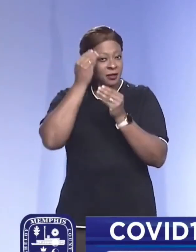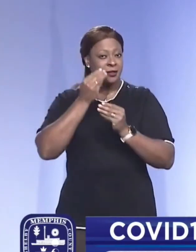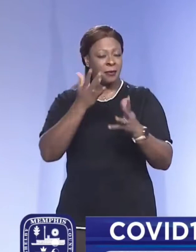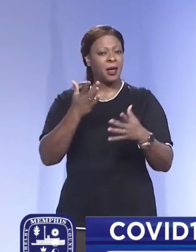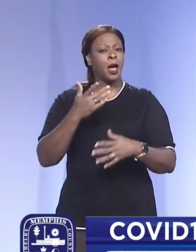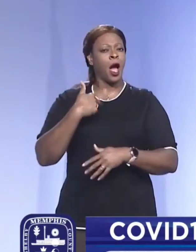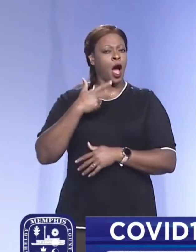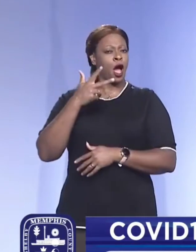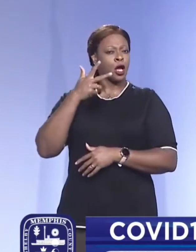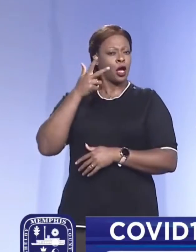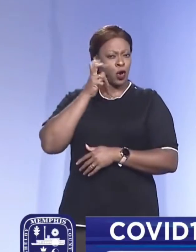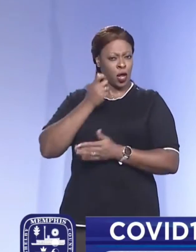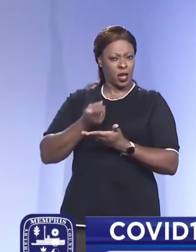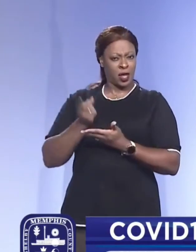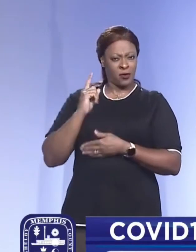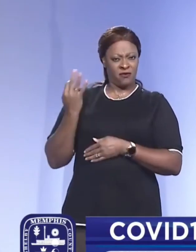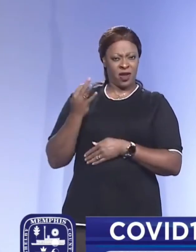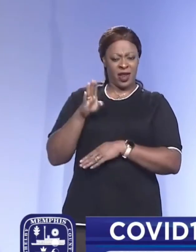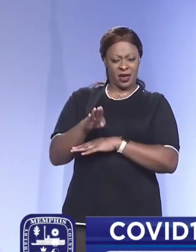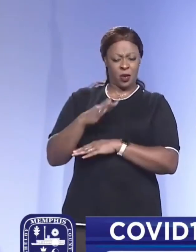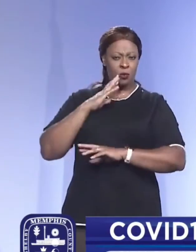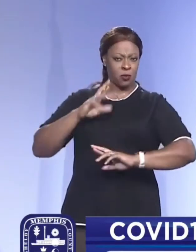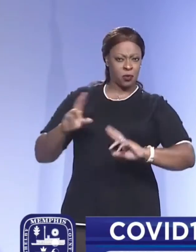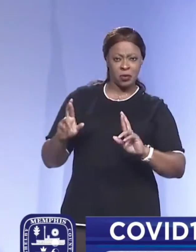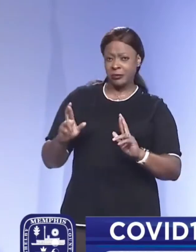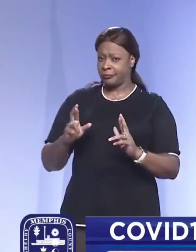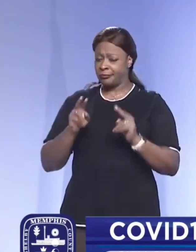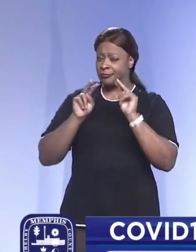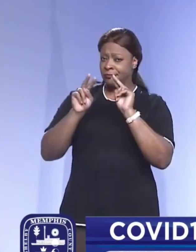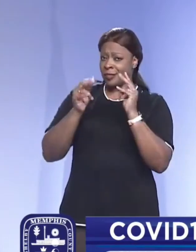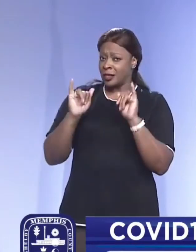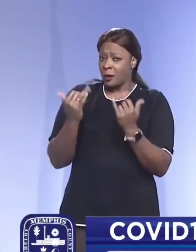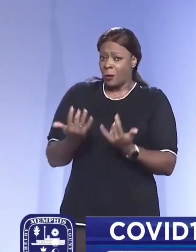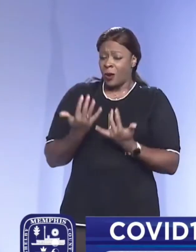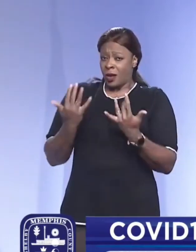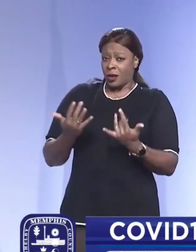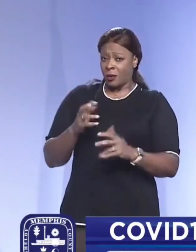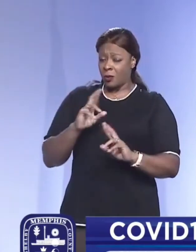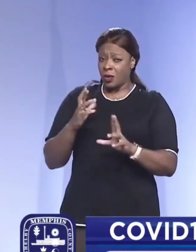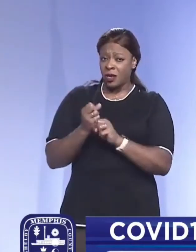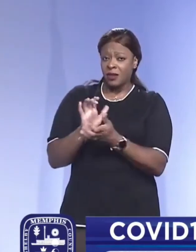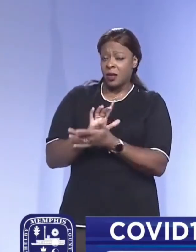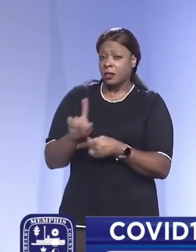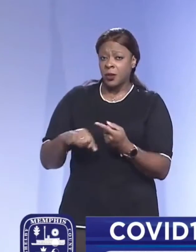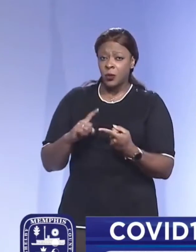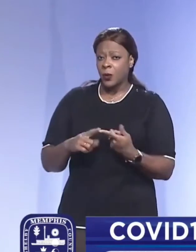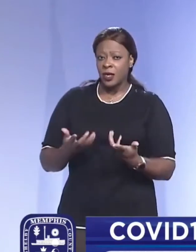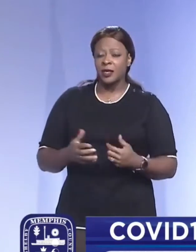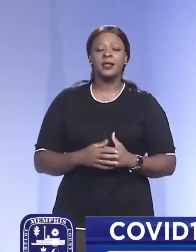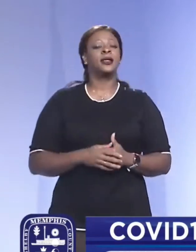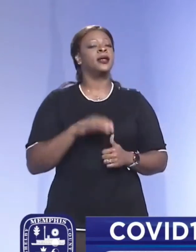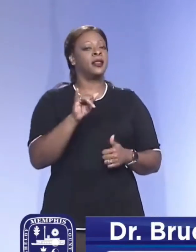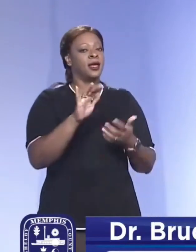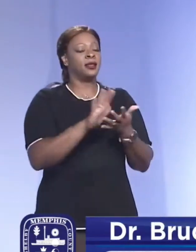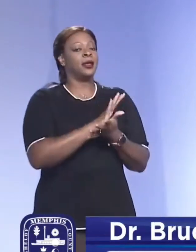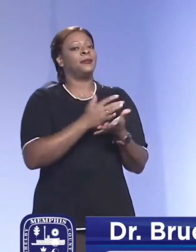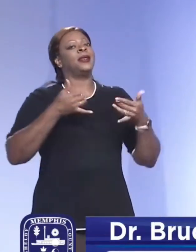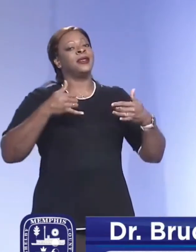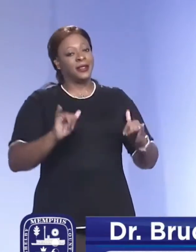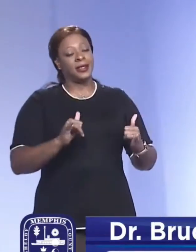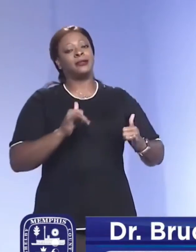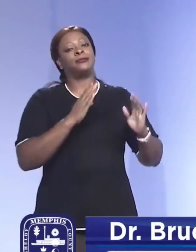by Friday afternoon. So when can we expect to see that document? The document is still